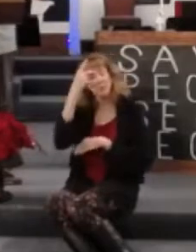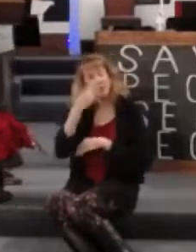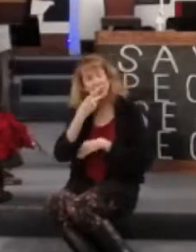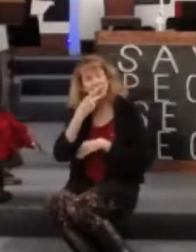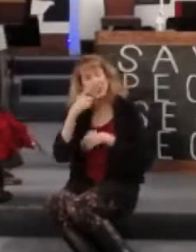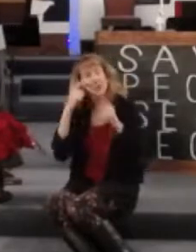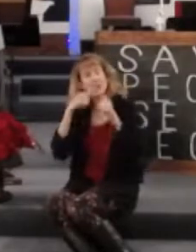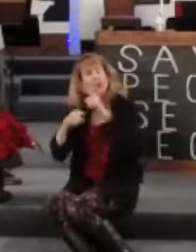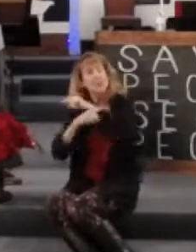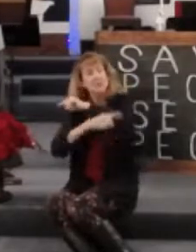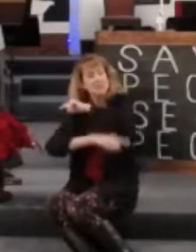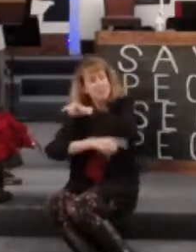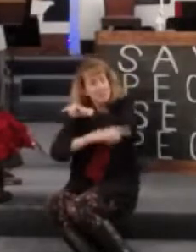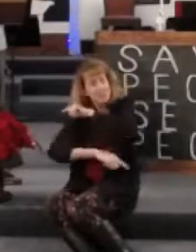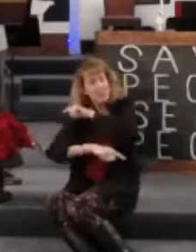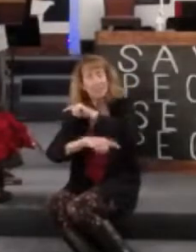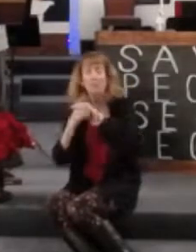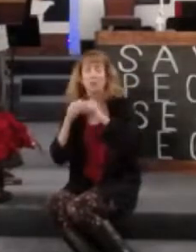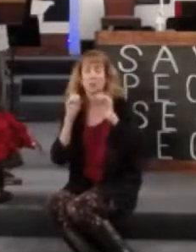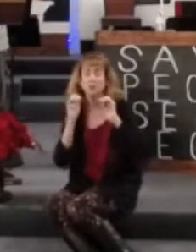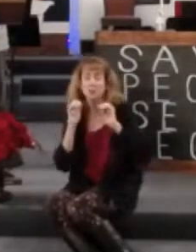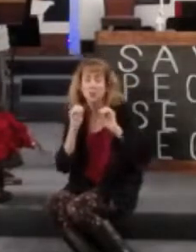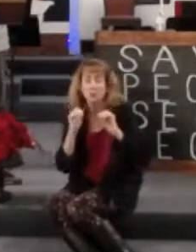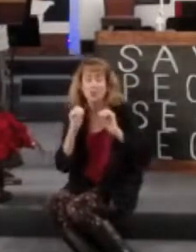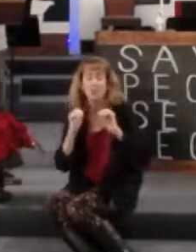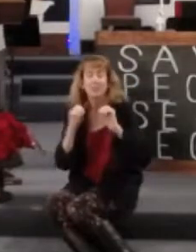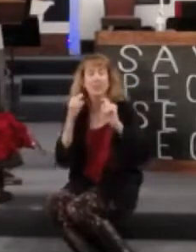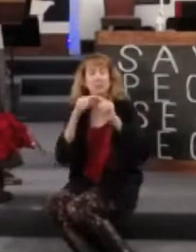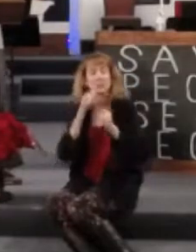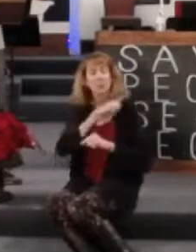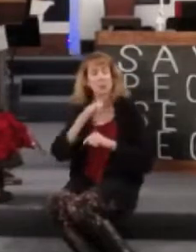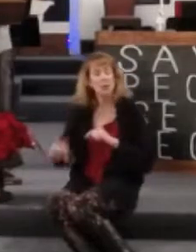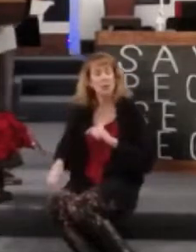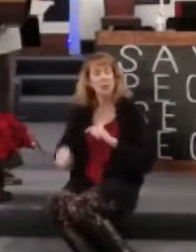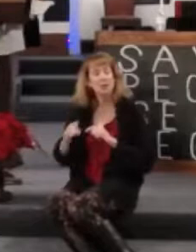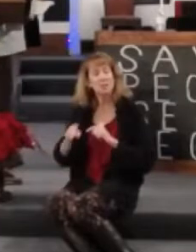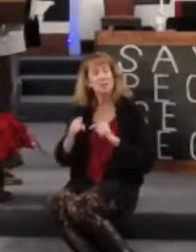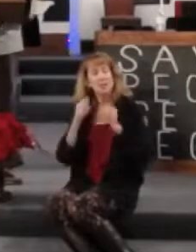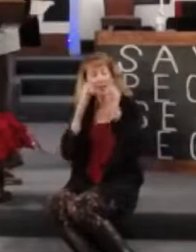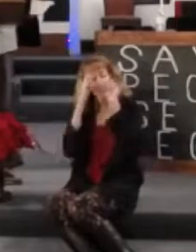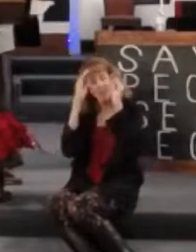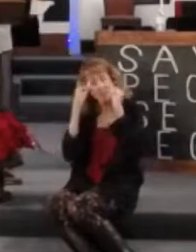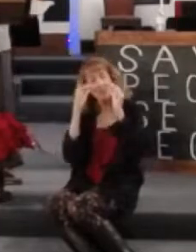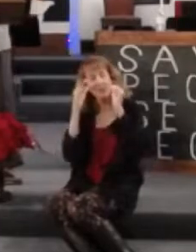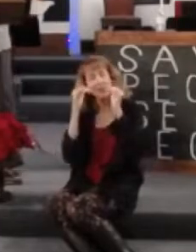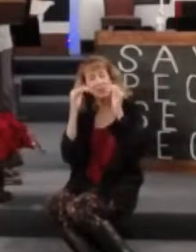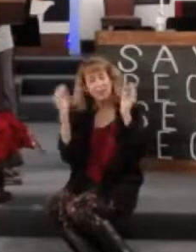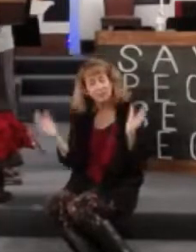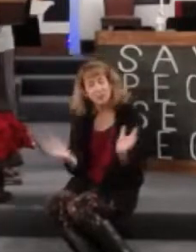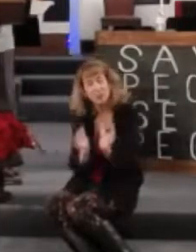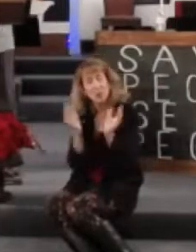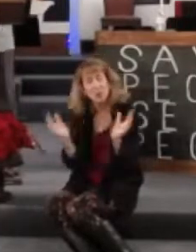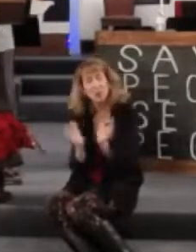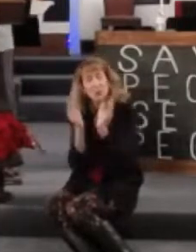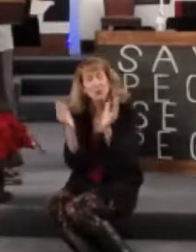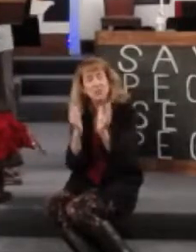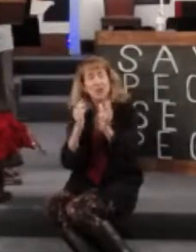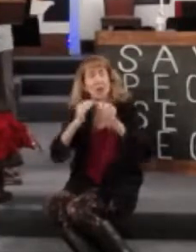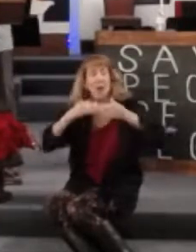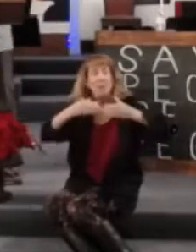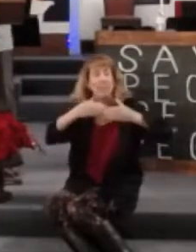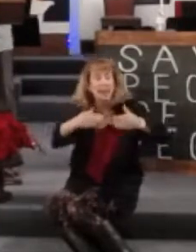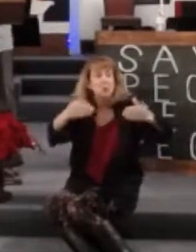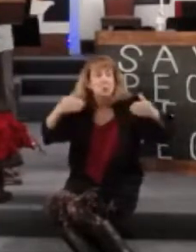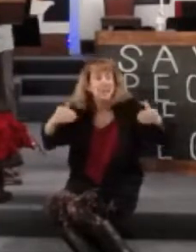and guidance and instruction in the Lord. They need us to be reasonable in our expectations, to provide the boundaries that keep